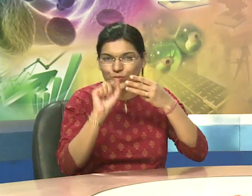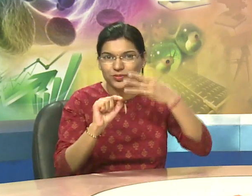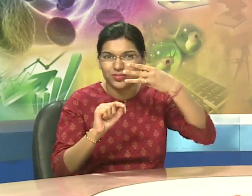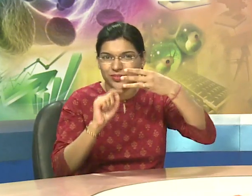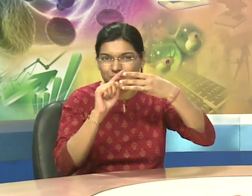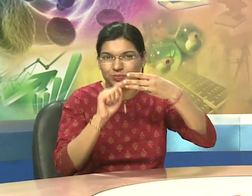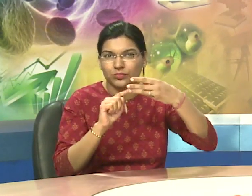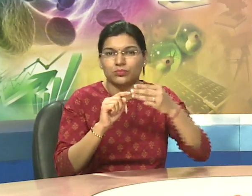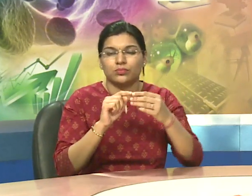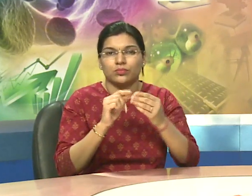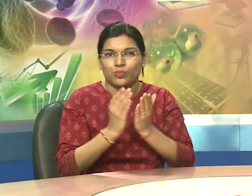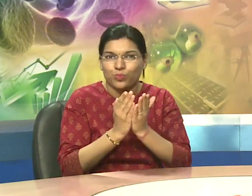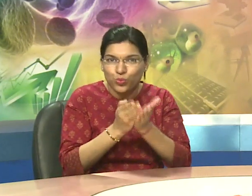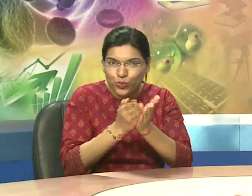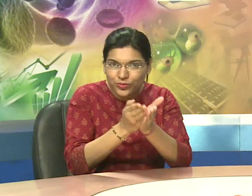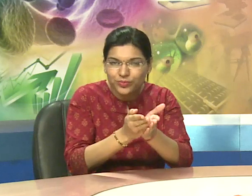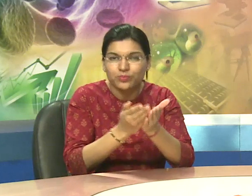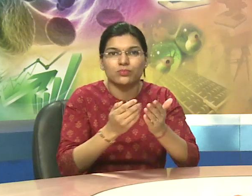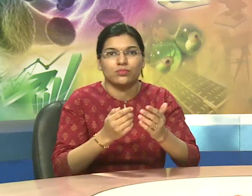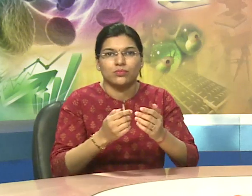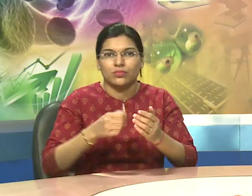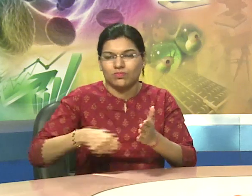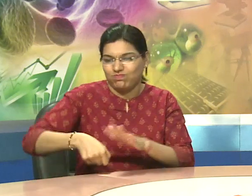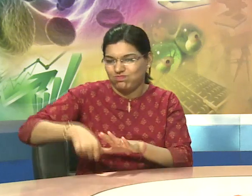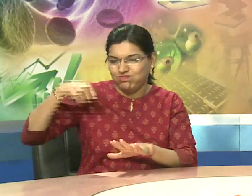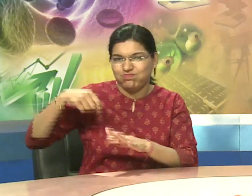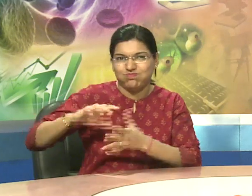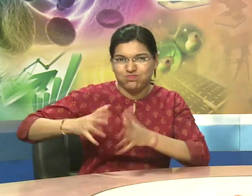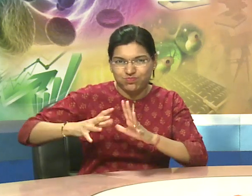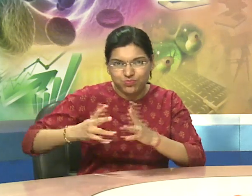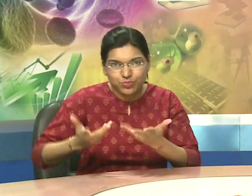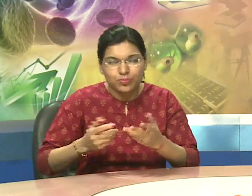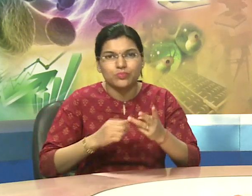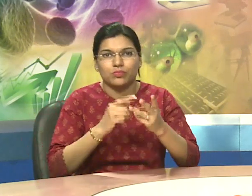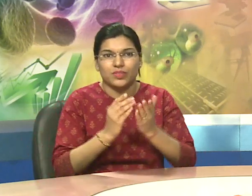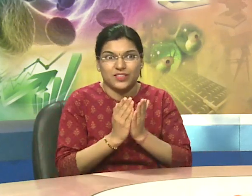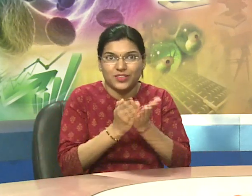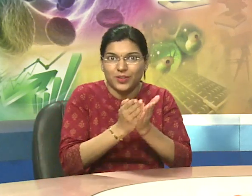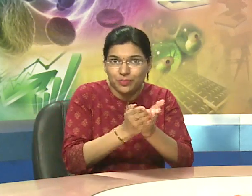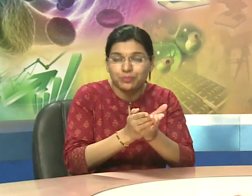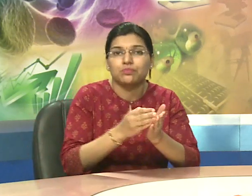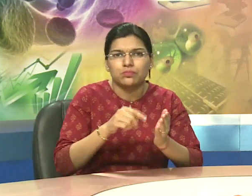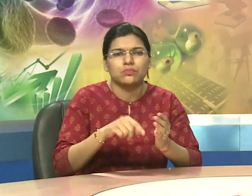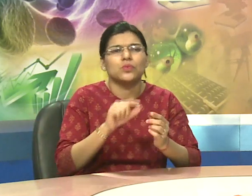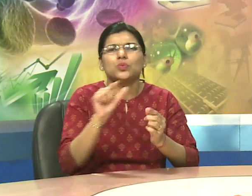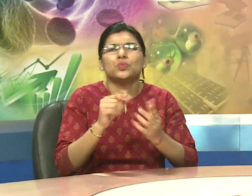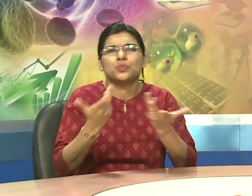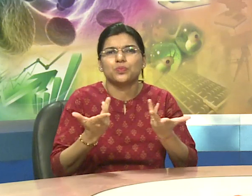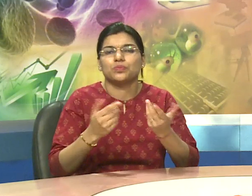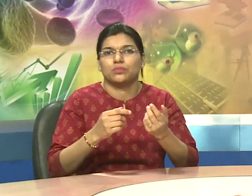Before, what I have discussing are the three parts of transport. First is land, second is air, third is water